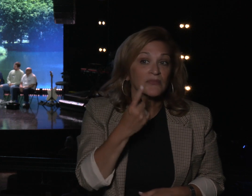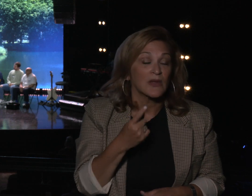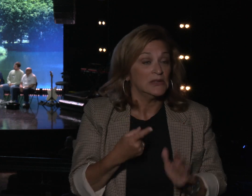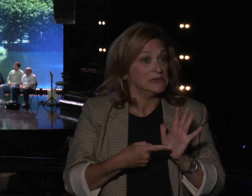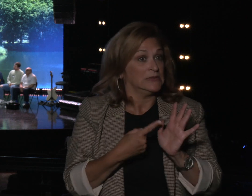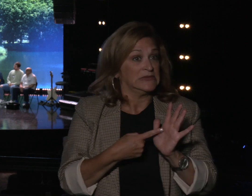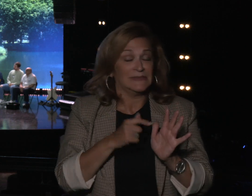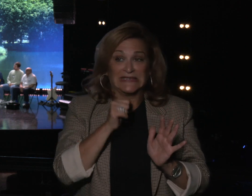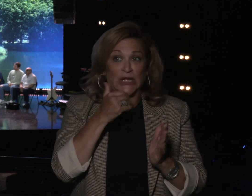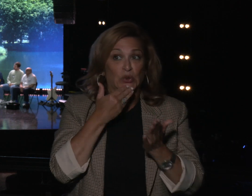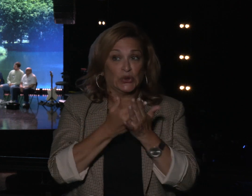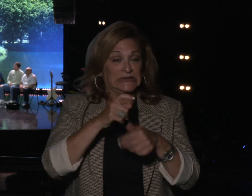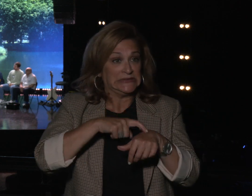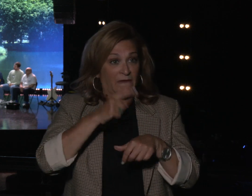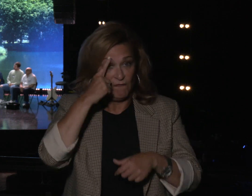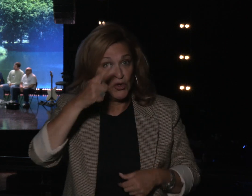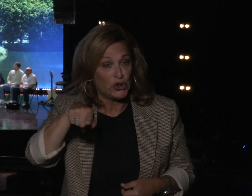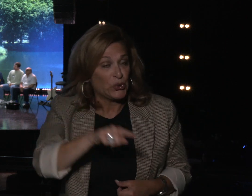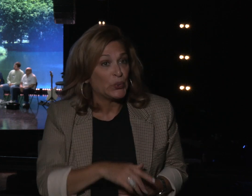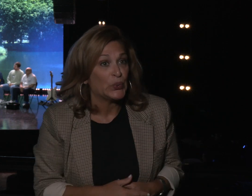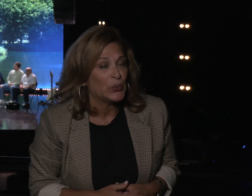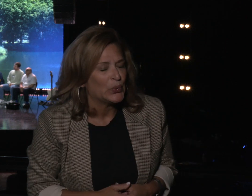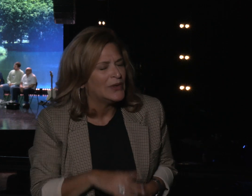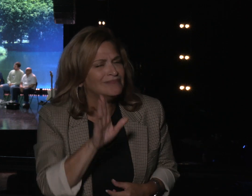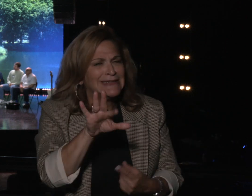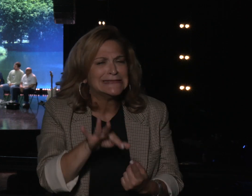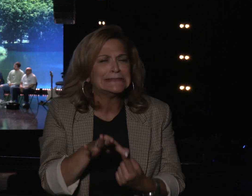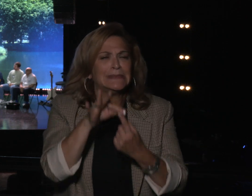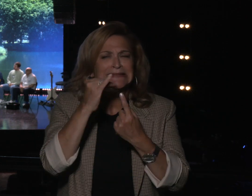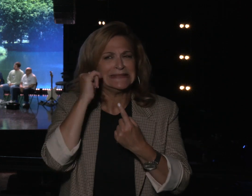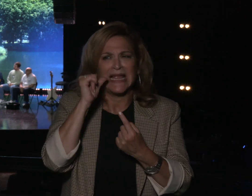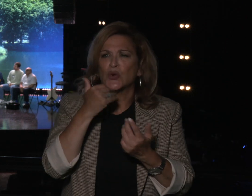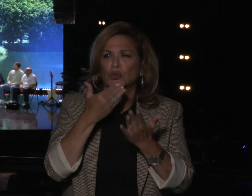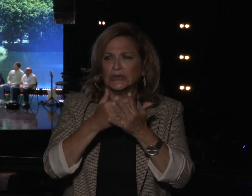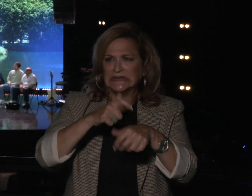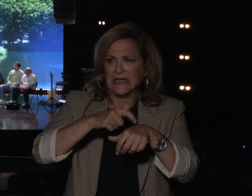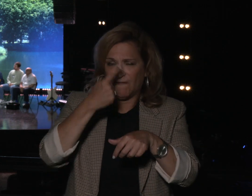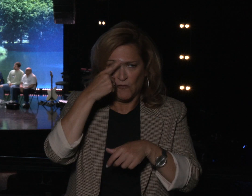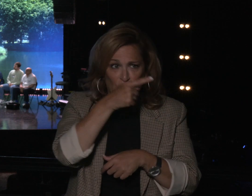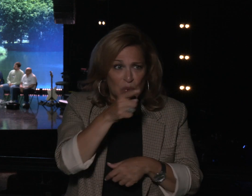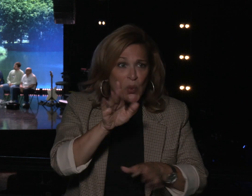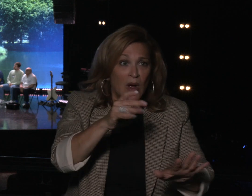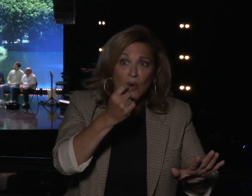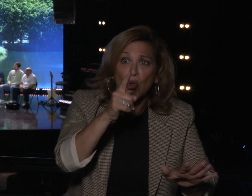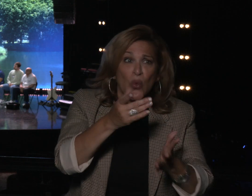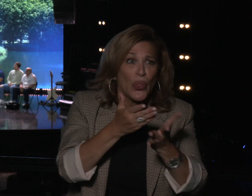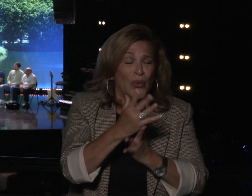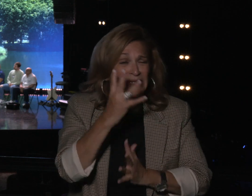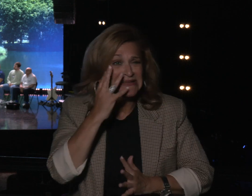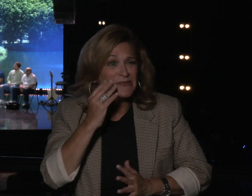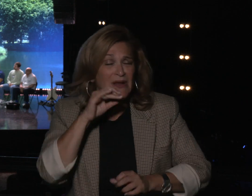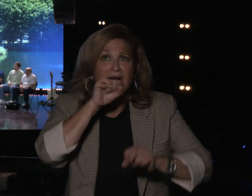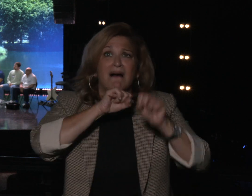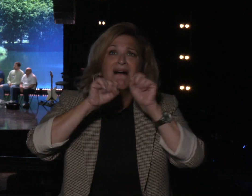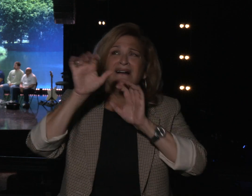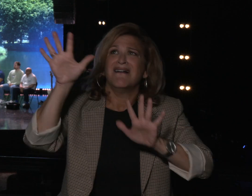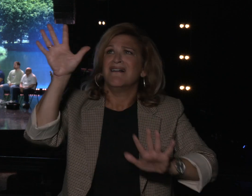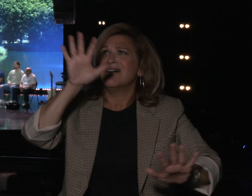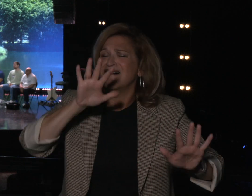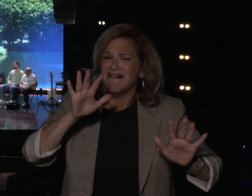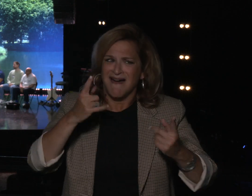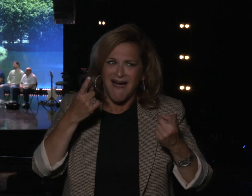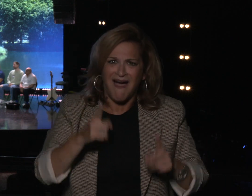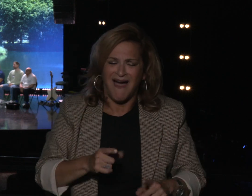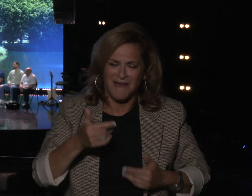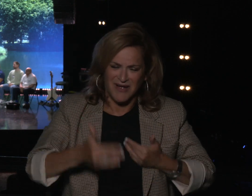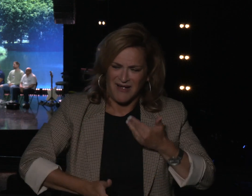you, especially if it's not a good time for you. You're going through some stuff and you're like, man, everything just hasn't been